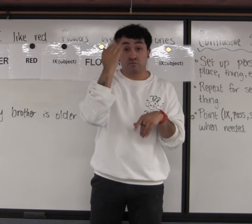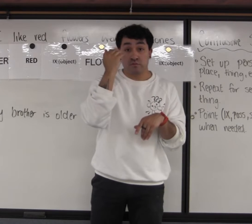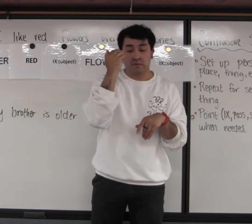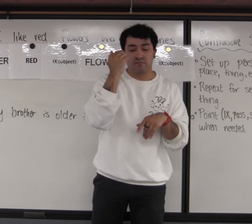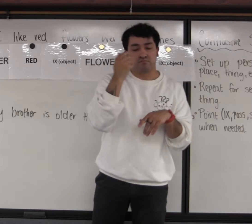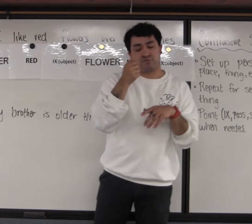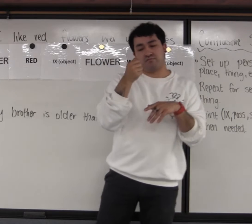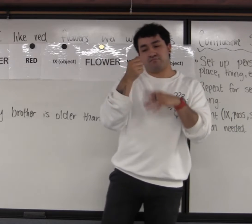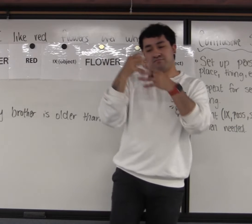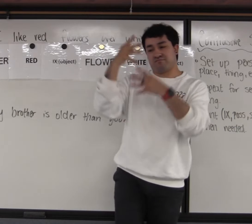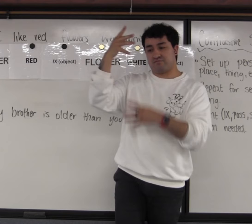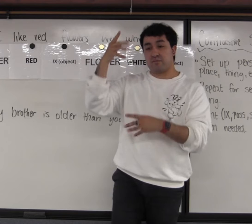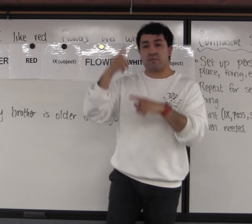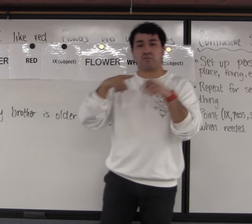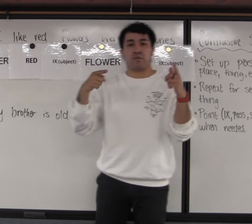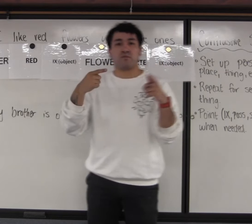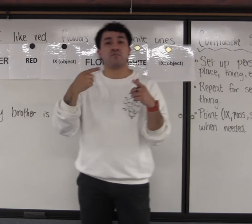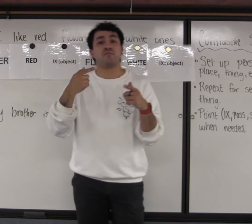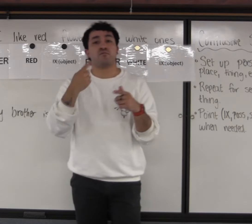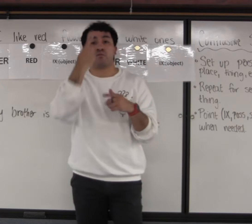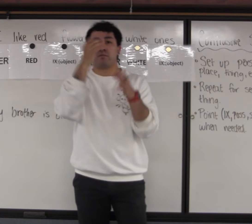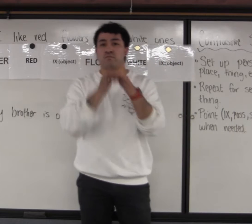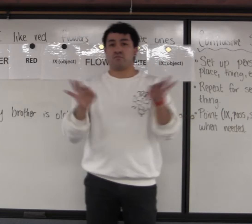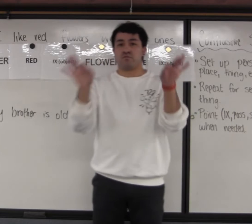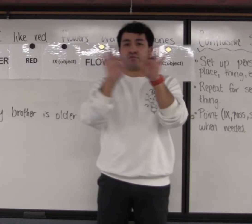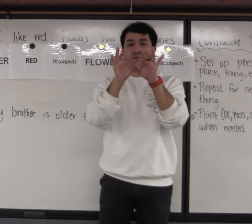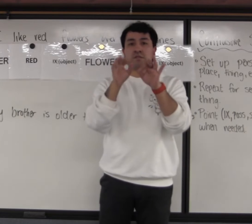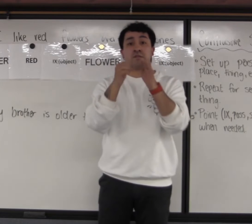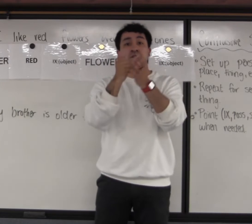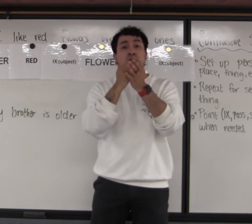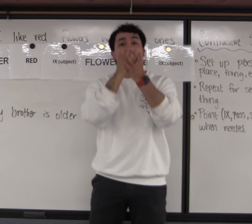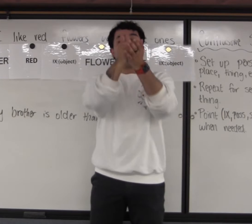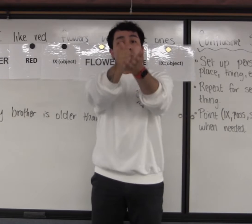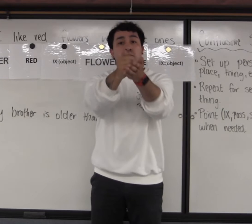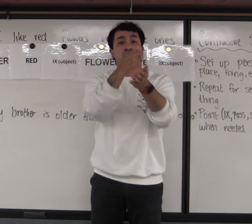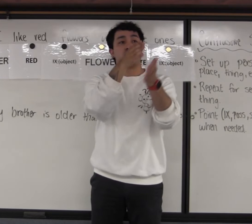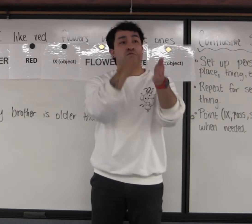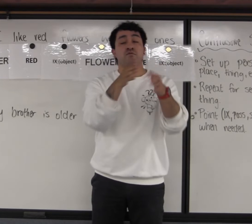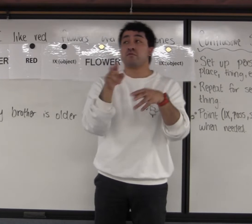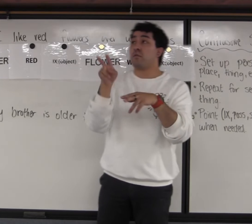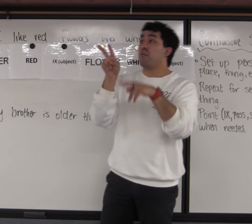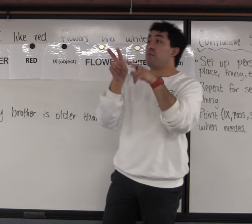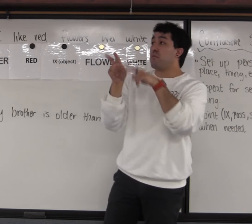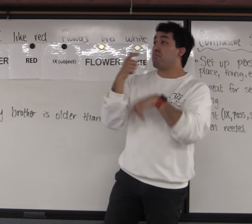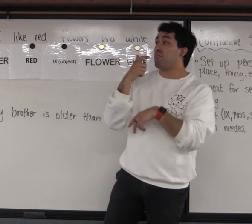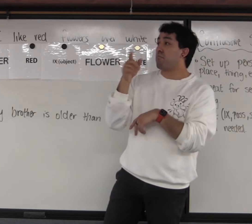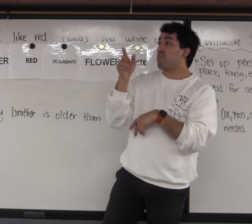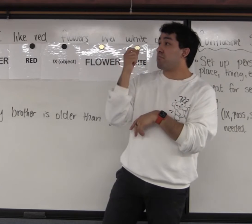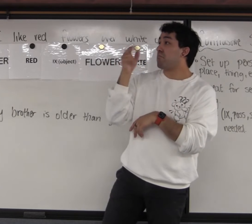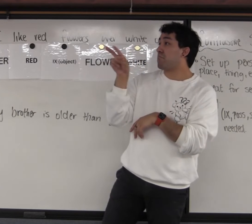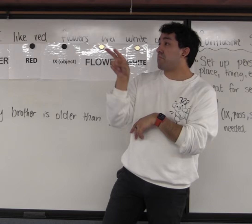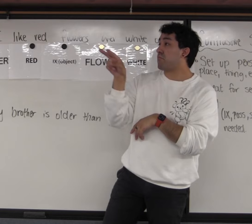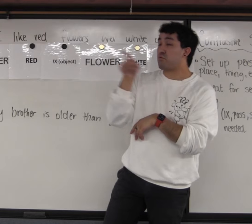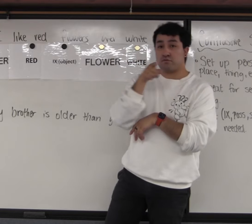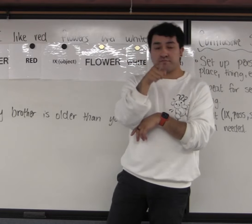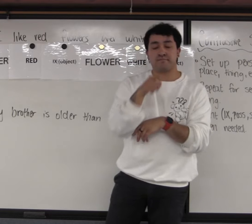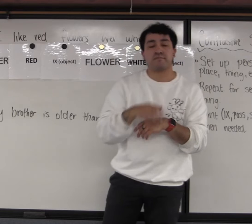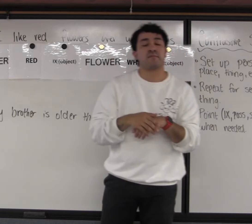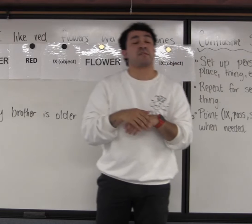slight movement so that it helps separate the ideas. Right? It's about clarity, is to help you, the watcher, the listener,